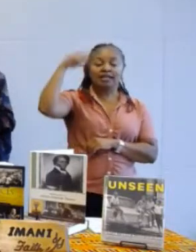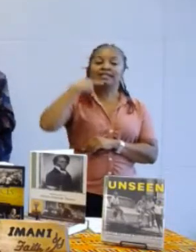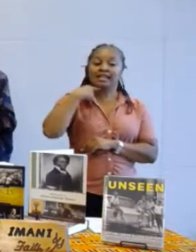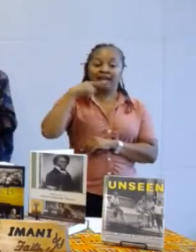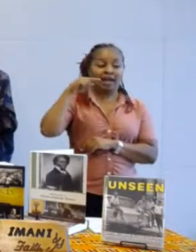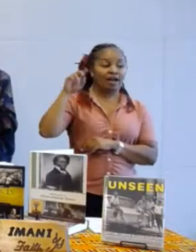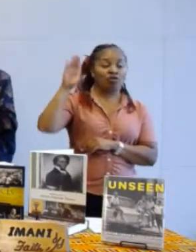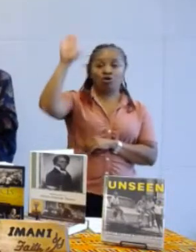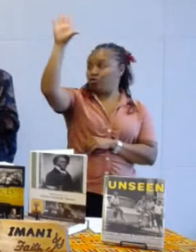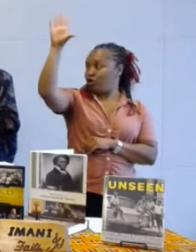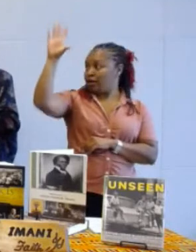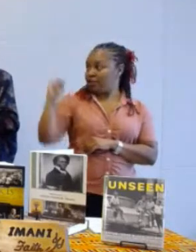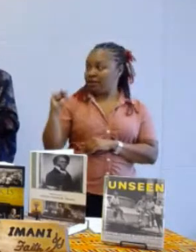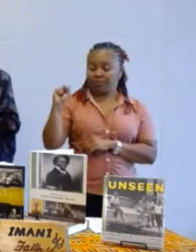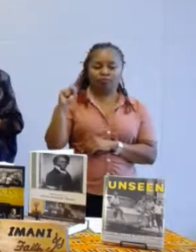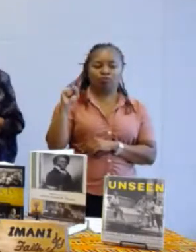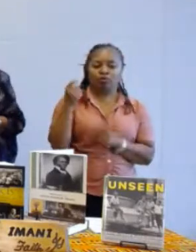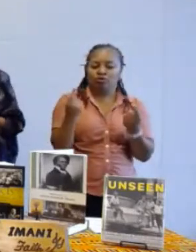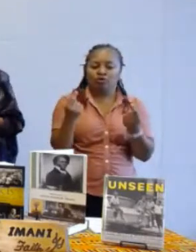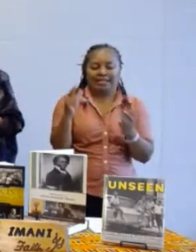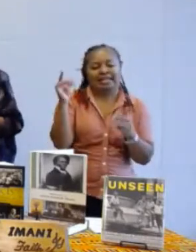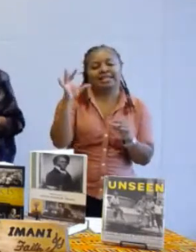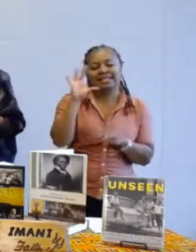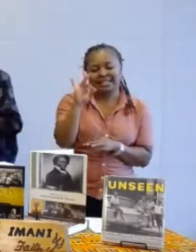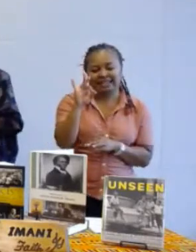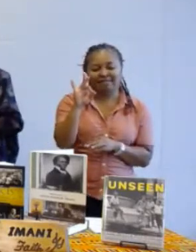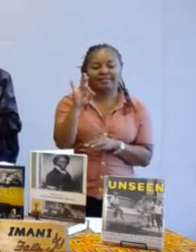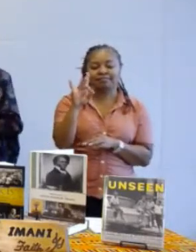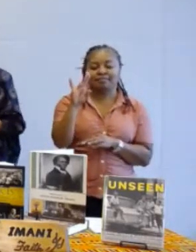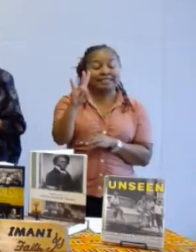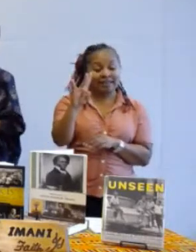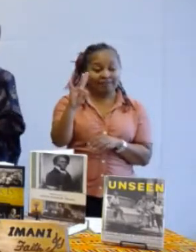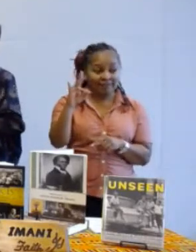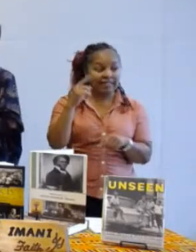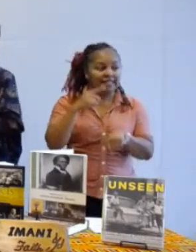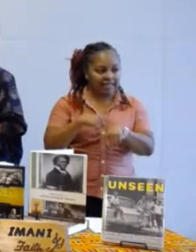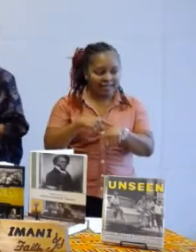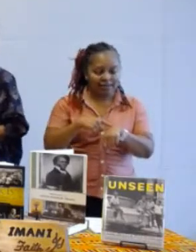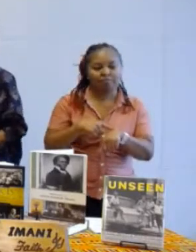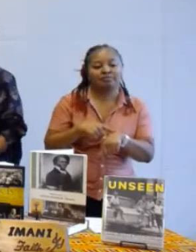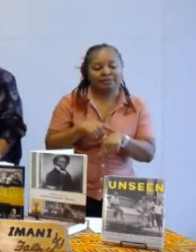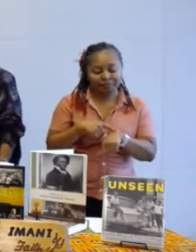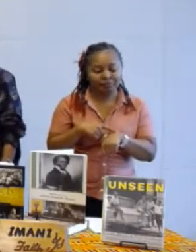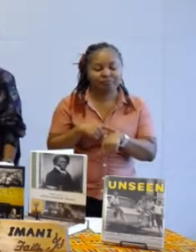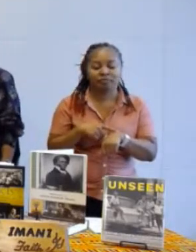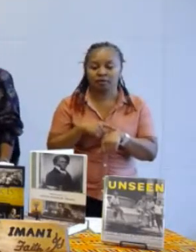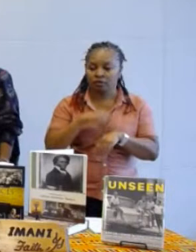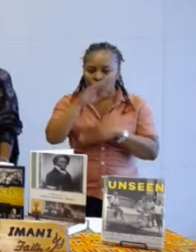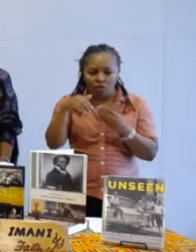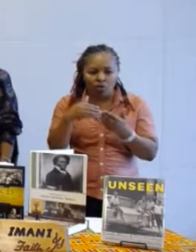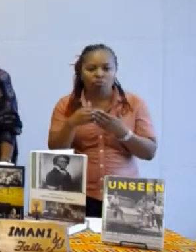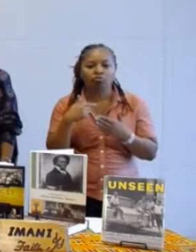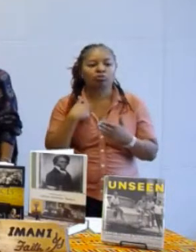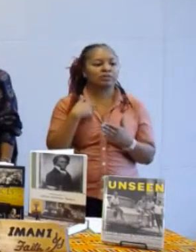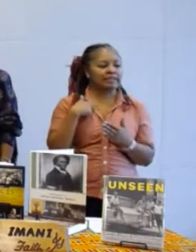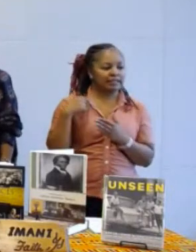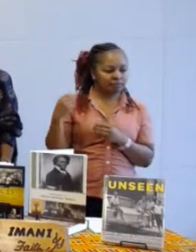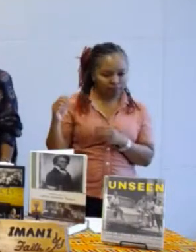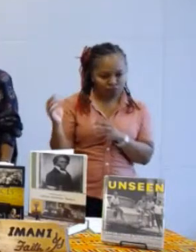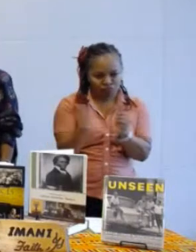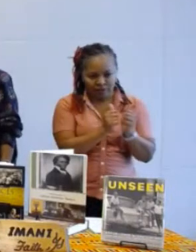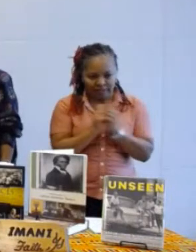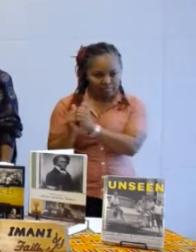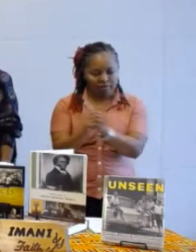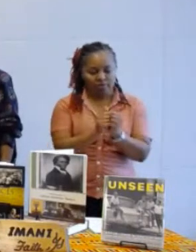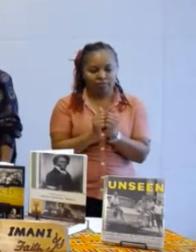Harambe. And we do this 7 times, and Harambe means pull together. So everybody who is participating in your Kwanzaa